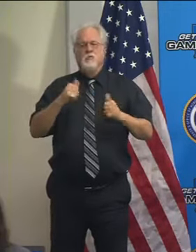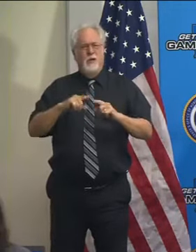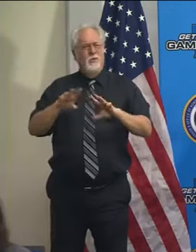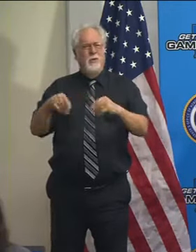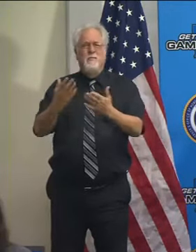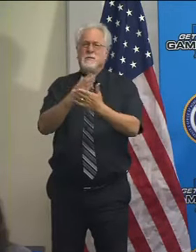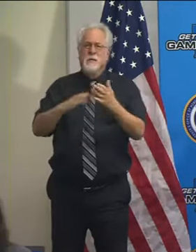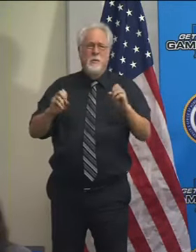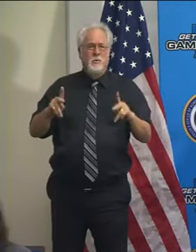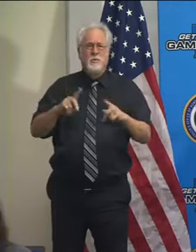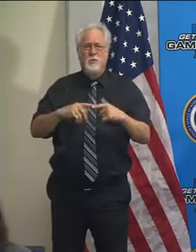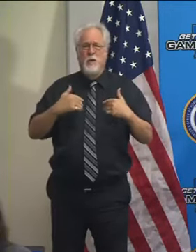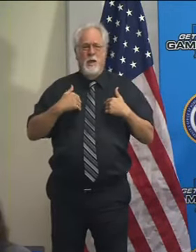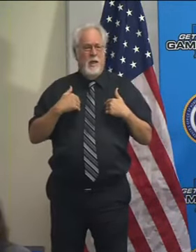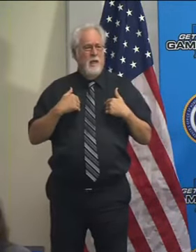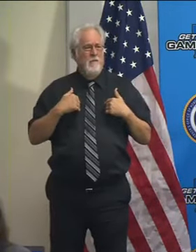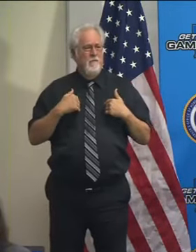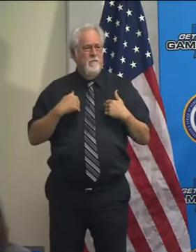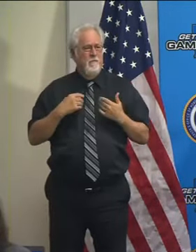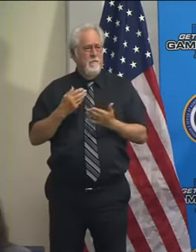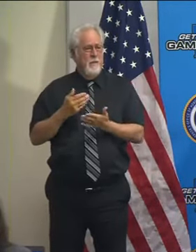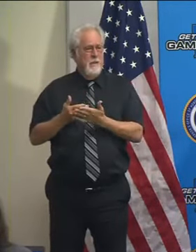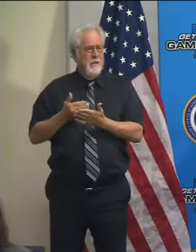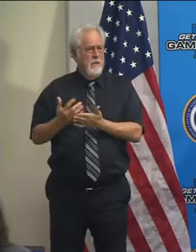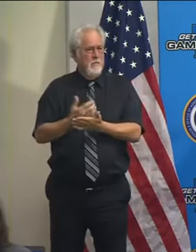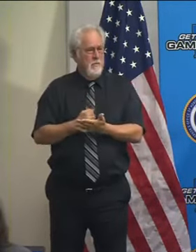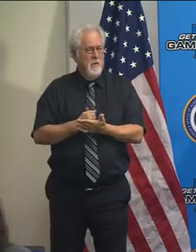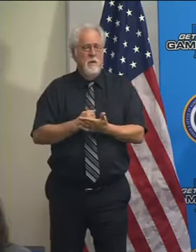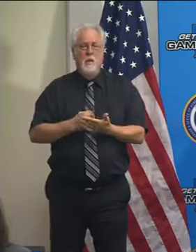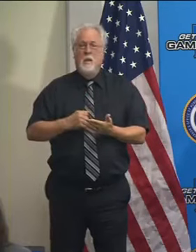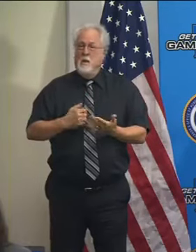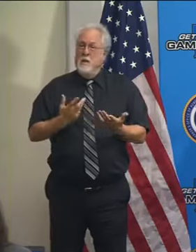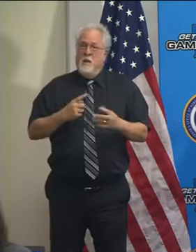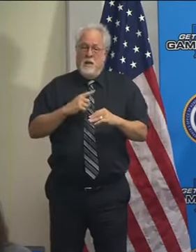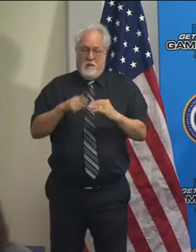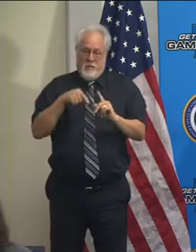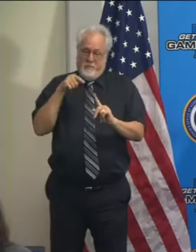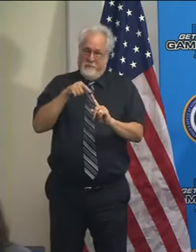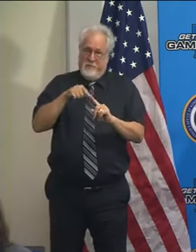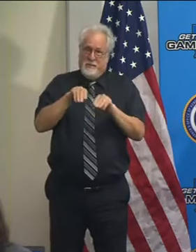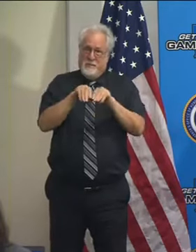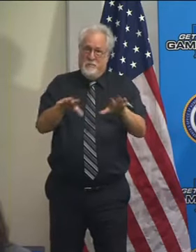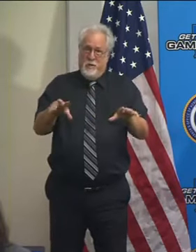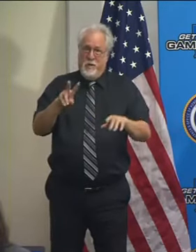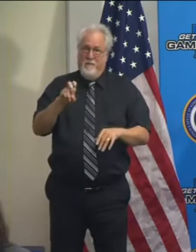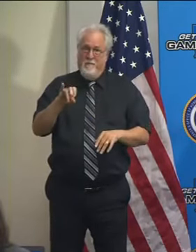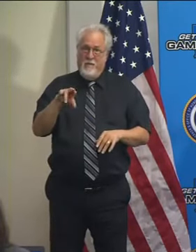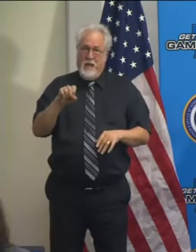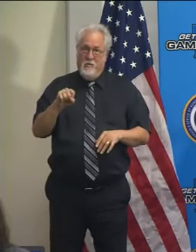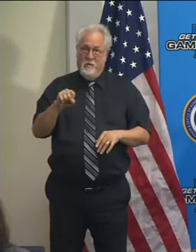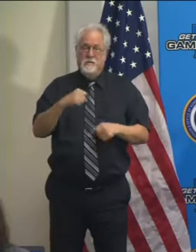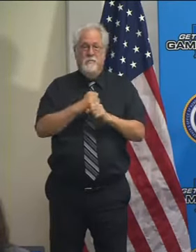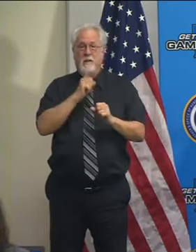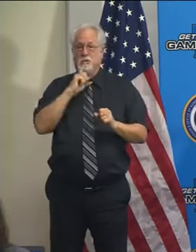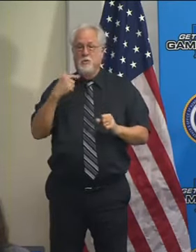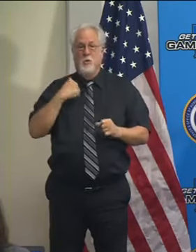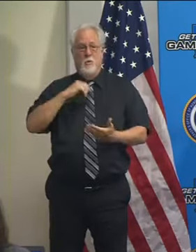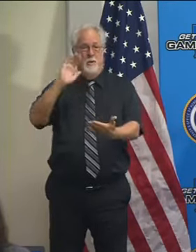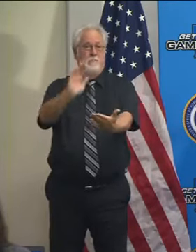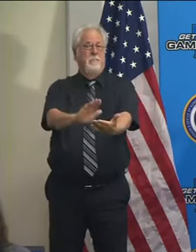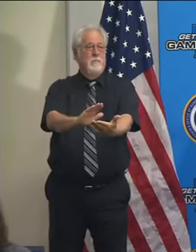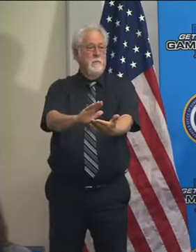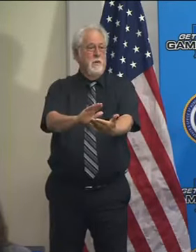some opportunity to have income. But it's about the spread of the virus and trying to make sure we minimize